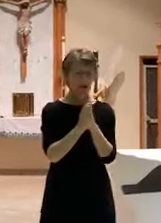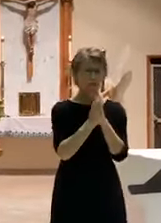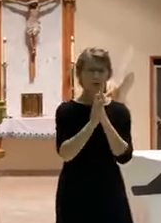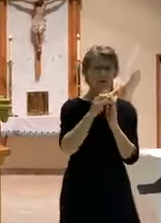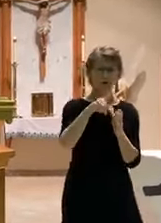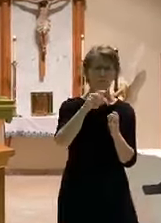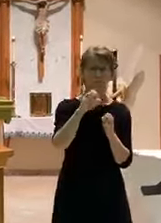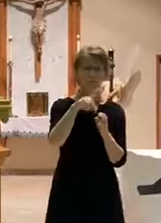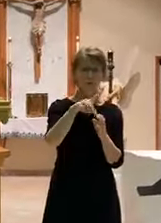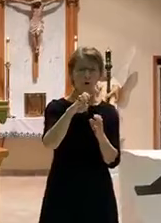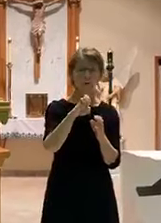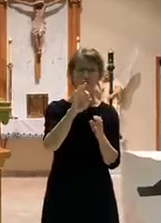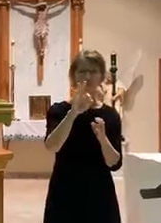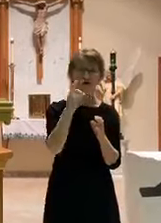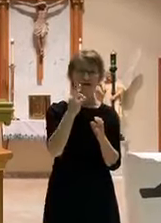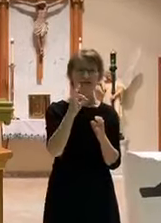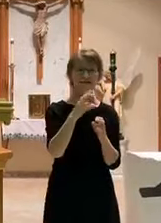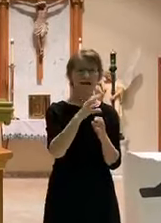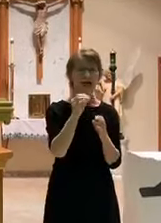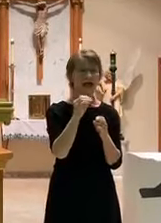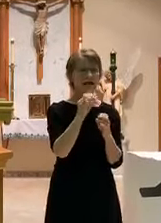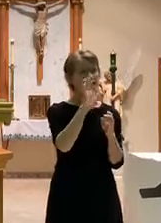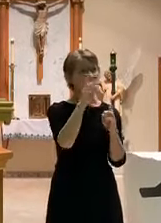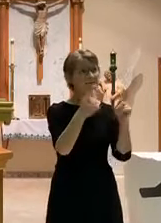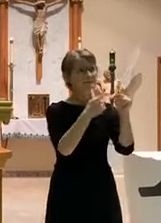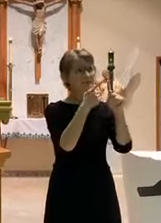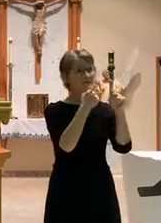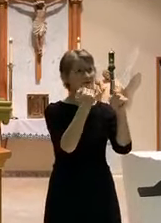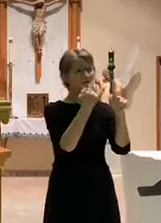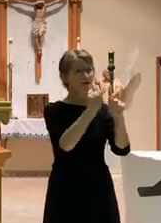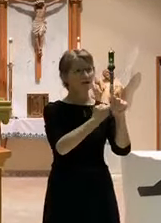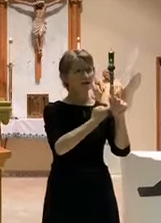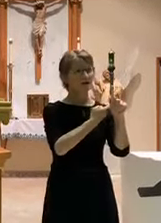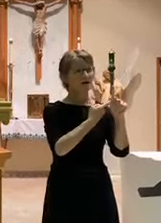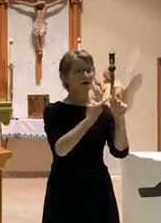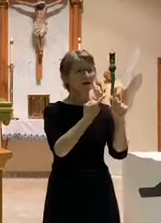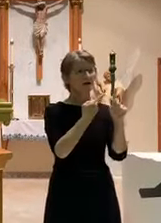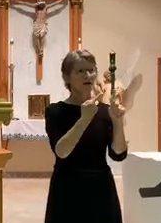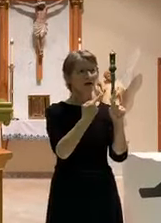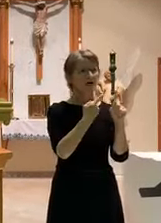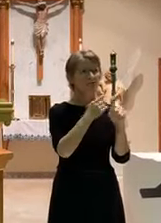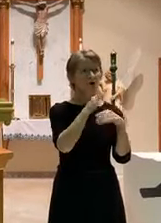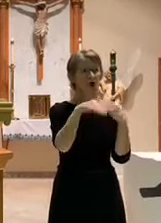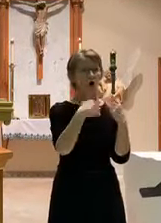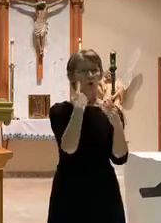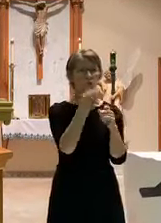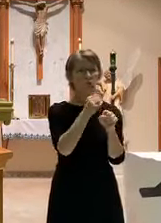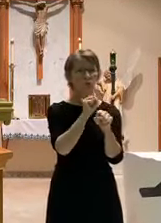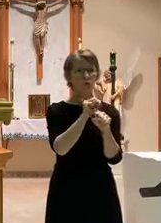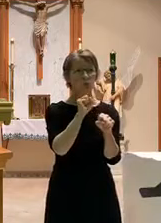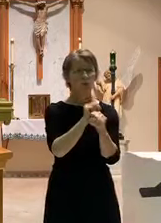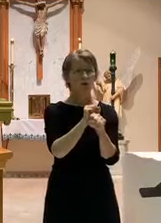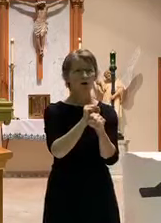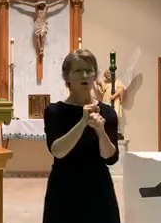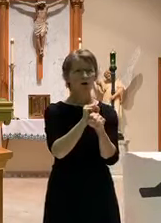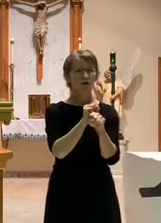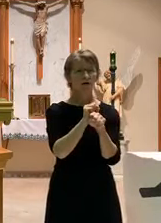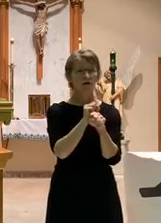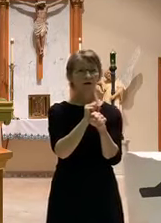For Pope Francis and his intention for the month of August, for all those who work and live from the